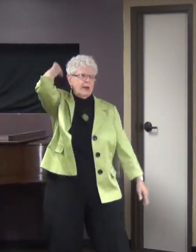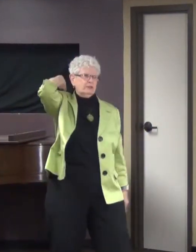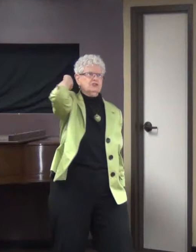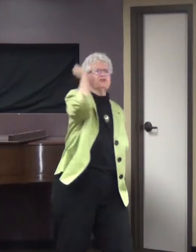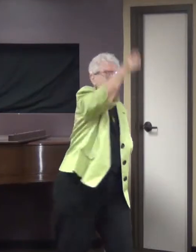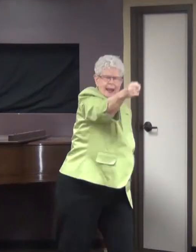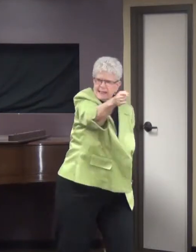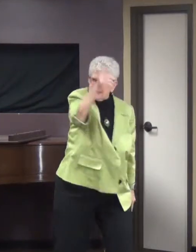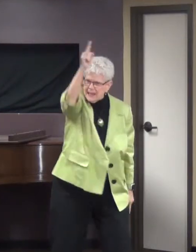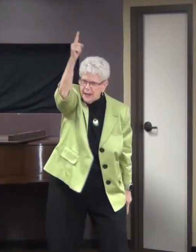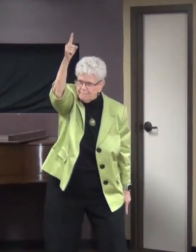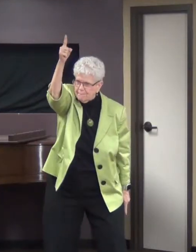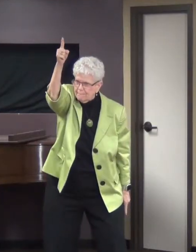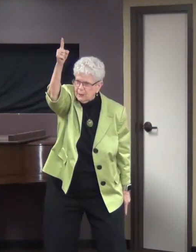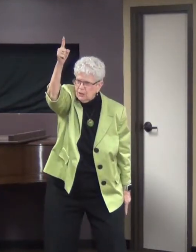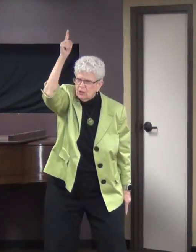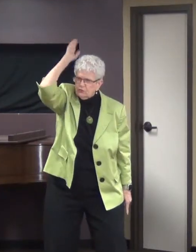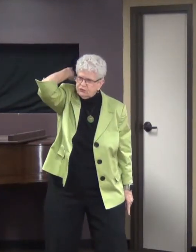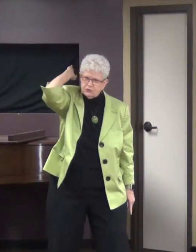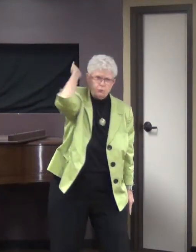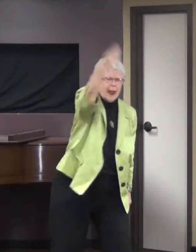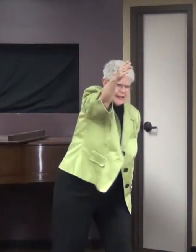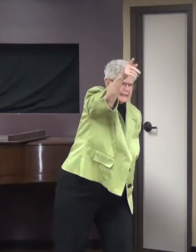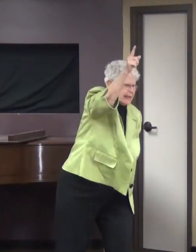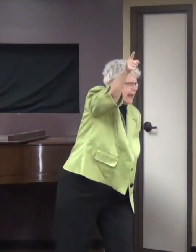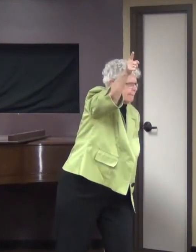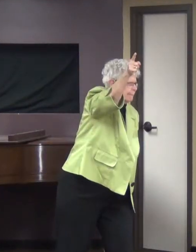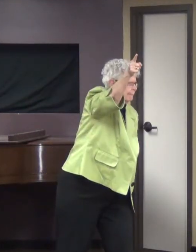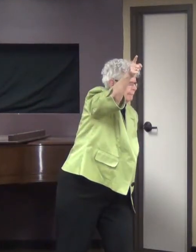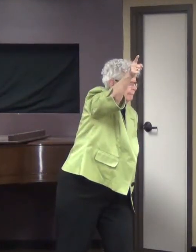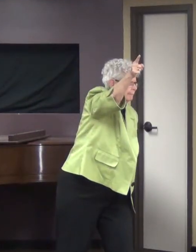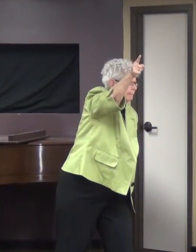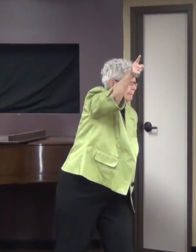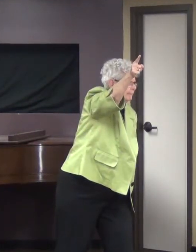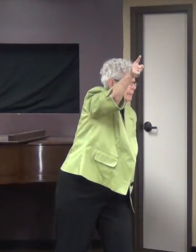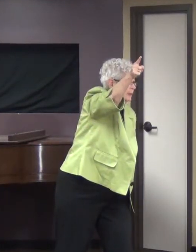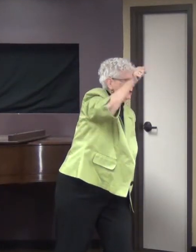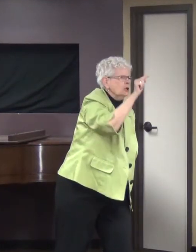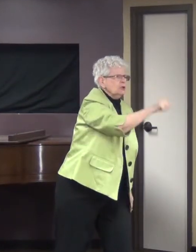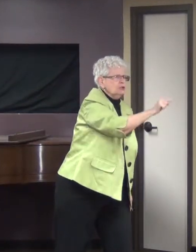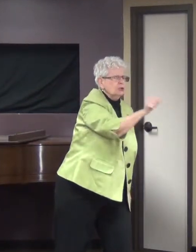Straight to him. Yeah. You